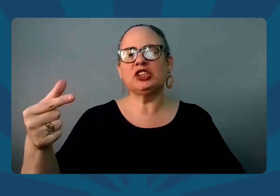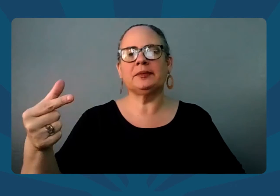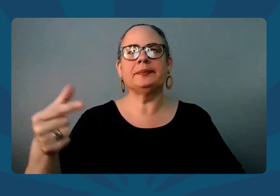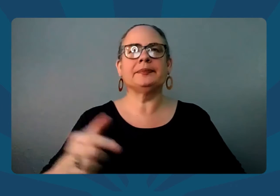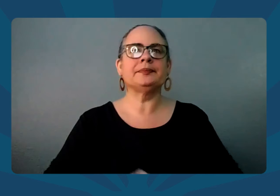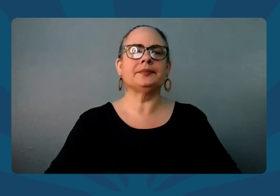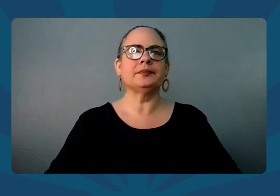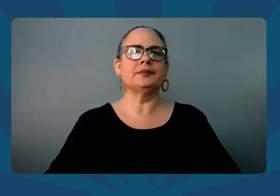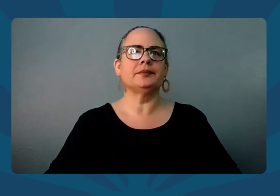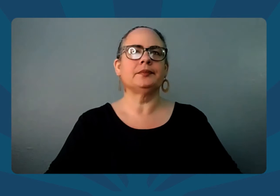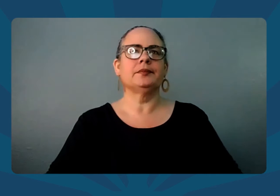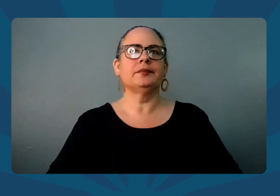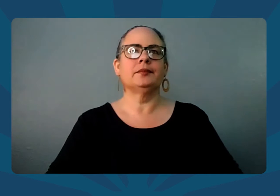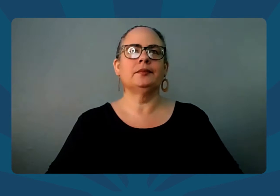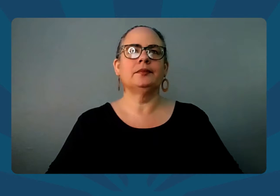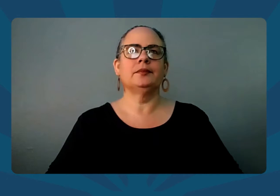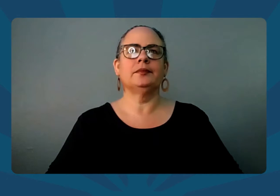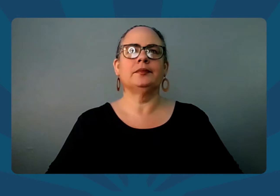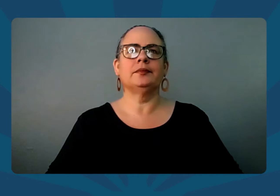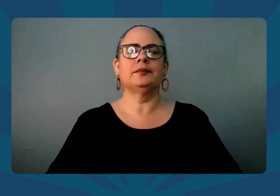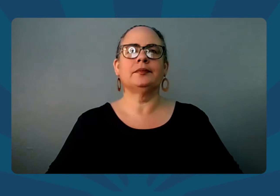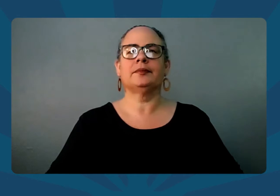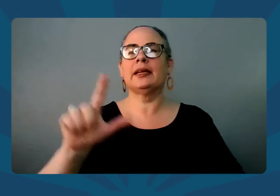Candidates for Attorney General.